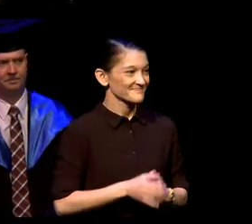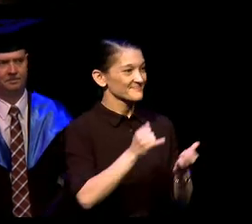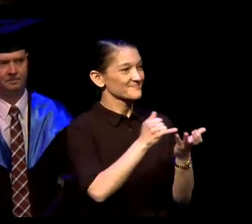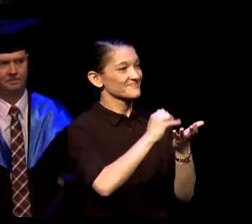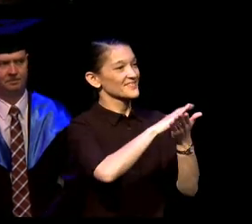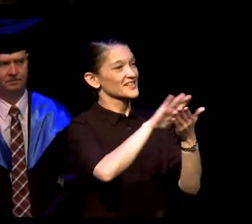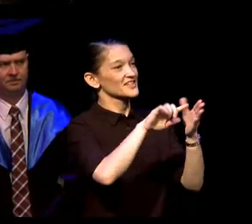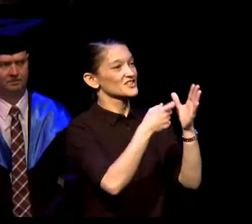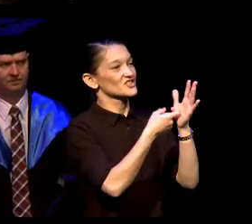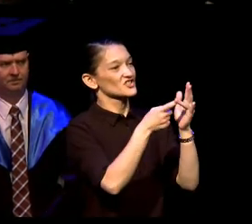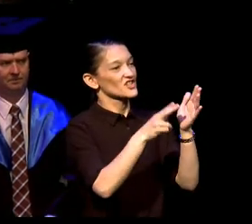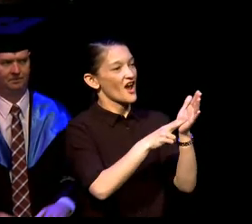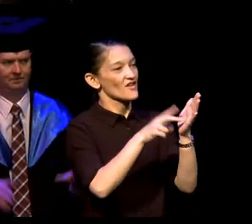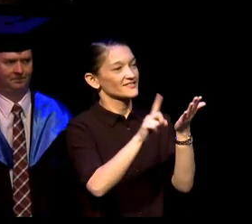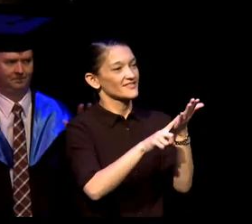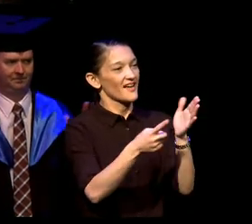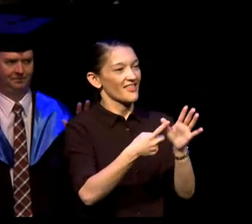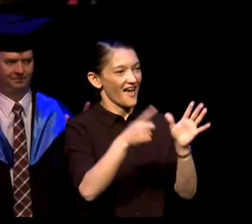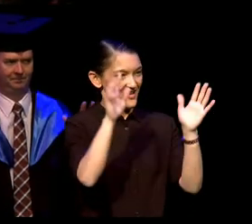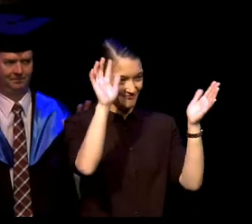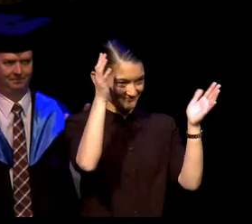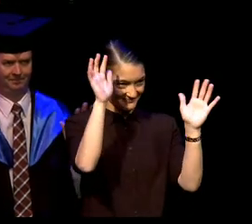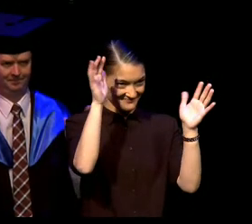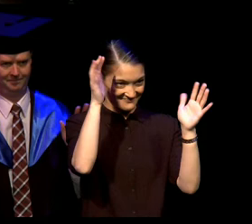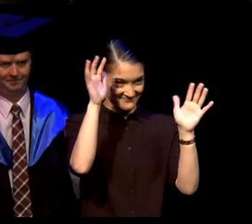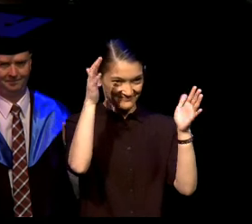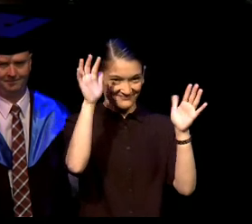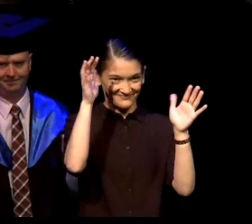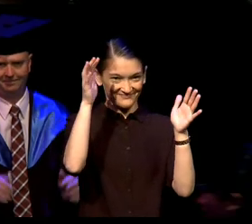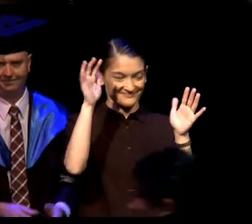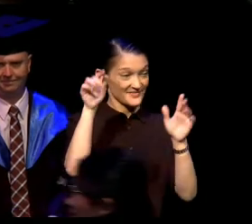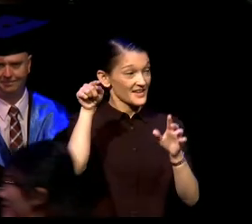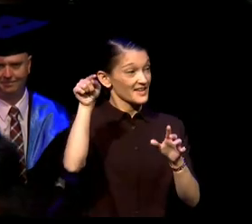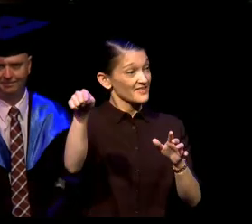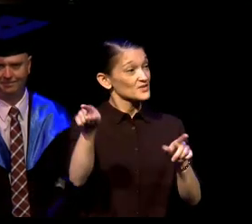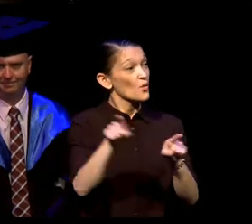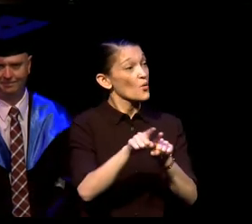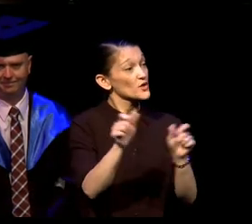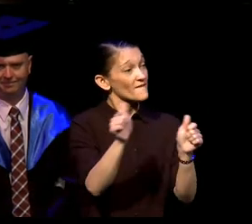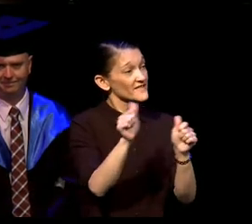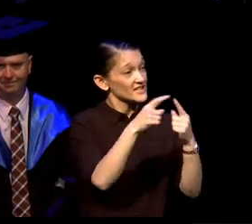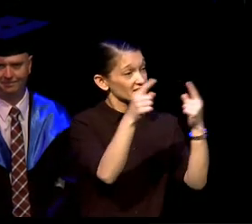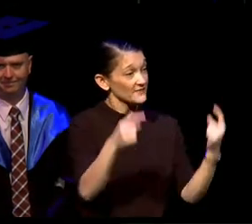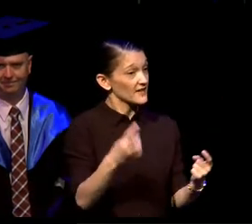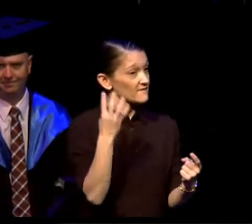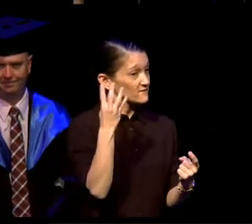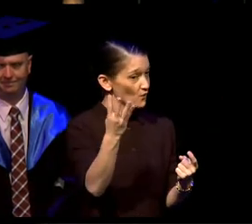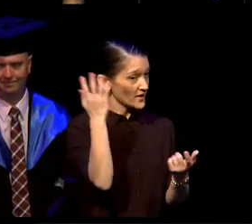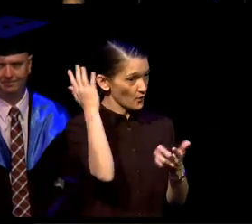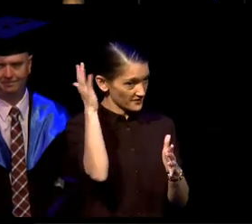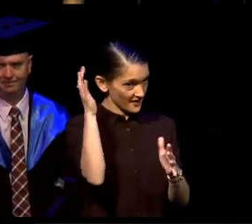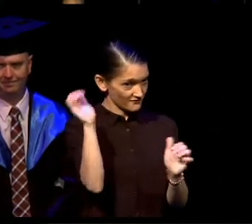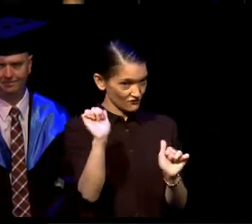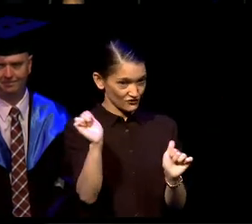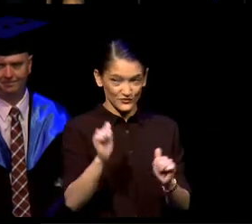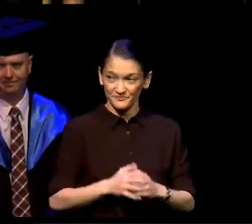Sharon La. This student also completed Certificate 4 in Auslan.